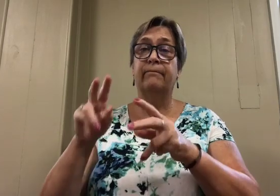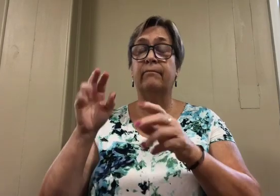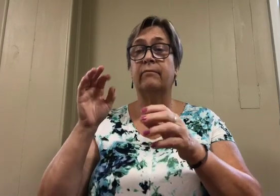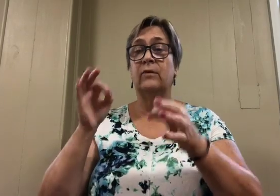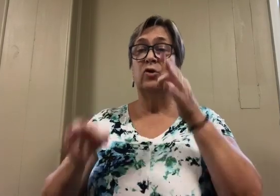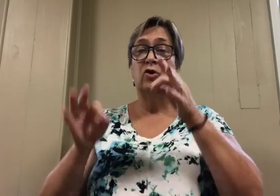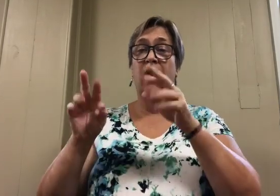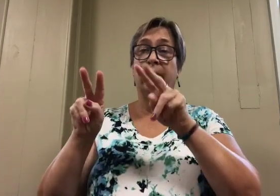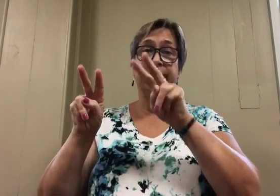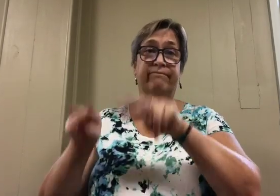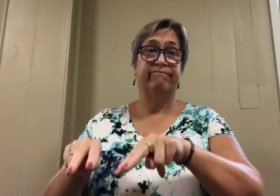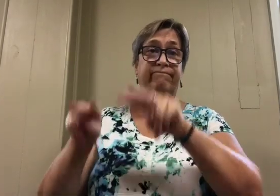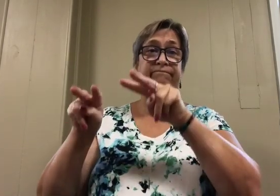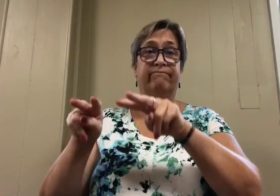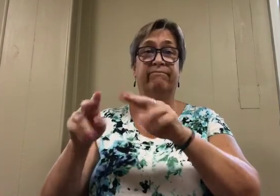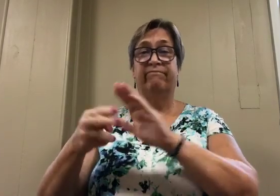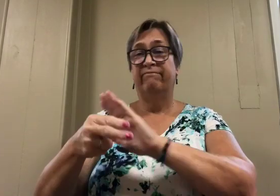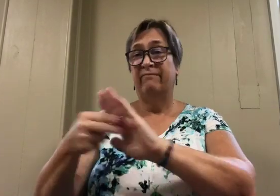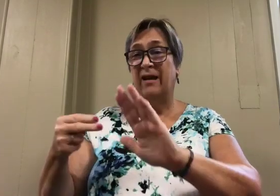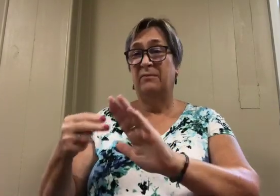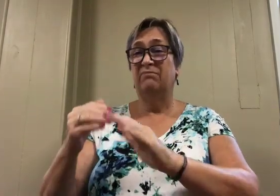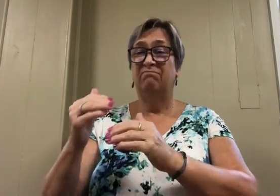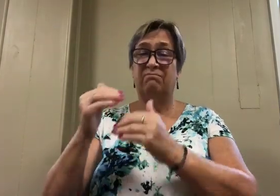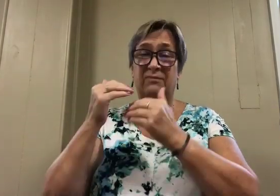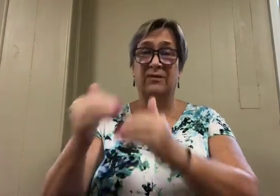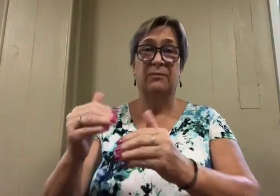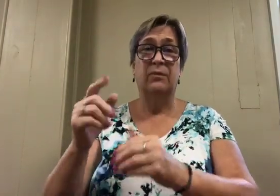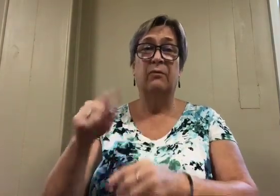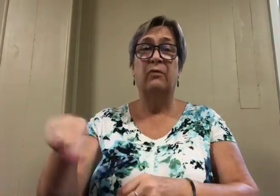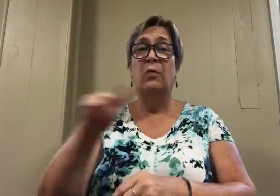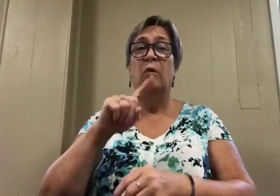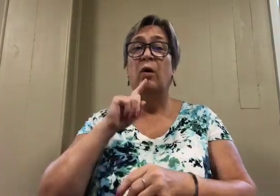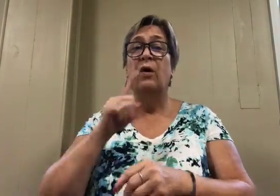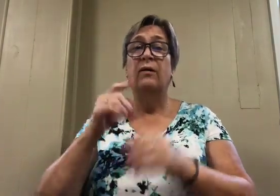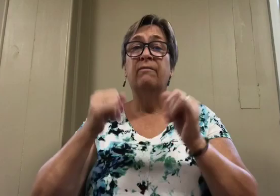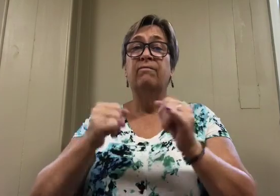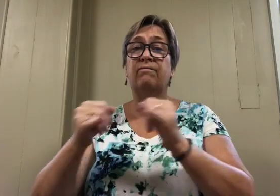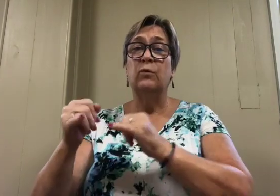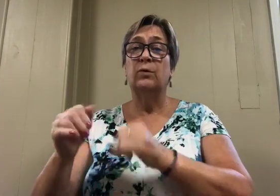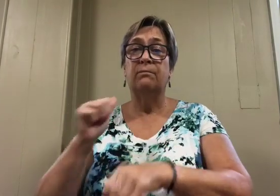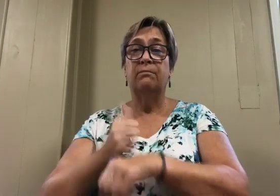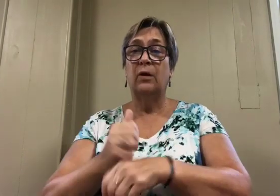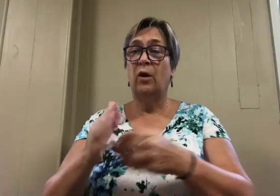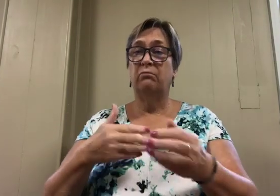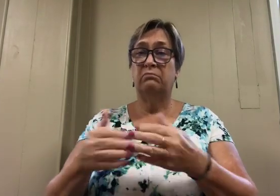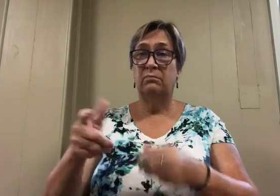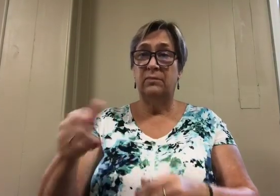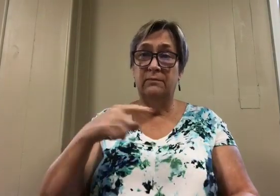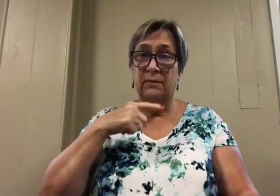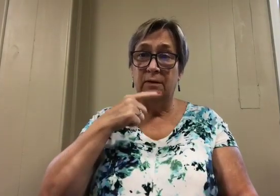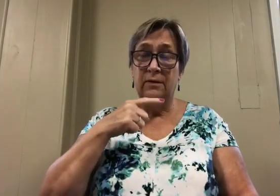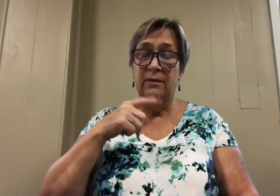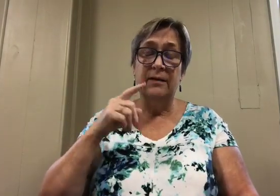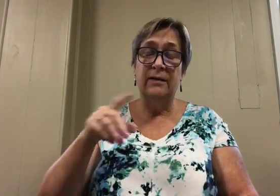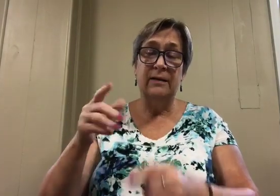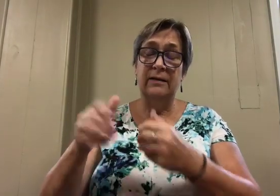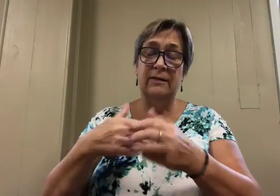Audism is a way in prejudicing, labeling individuals based